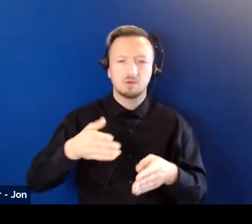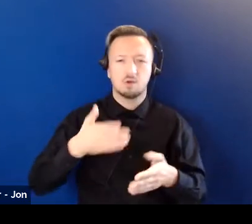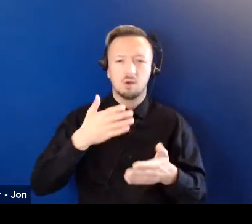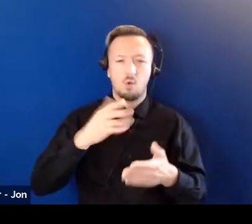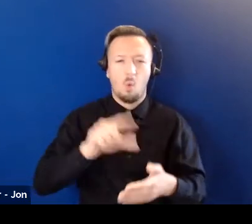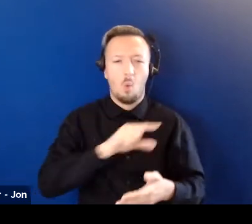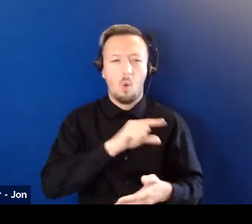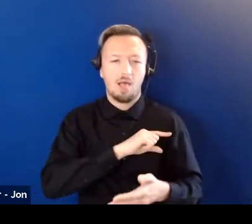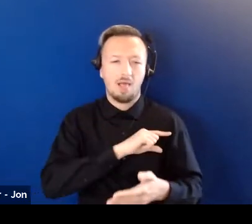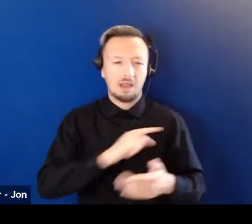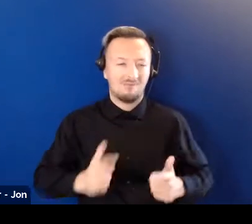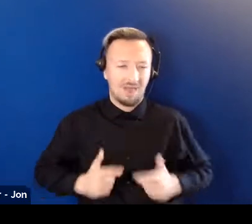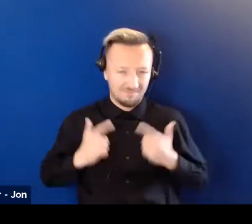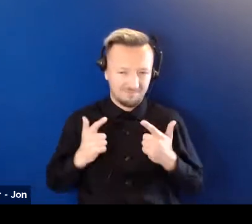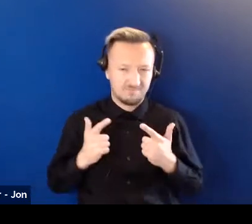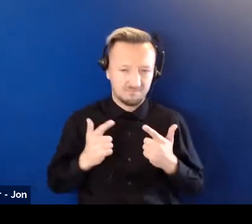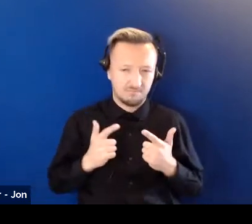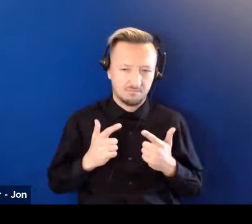individuals that